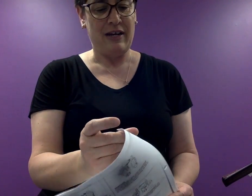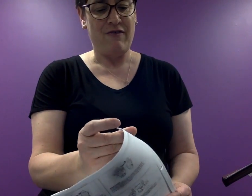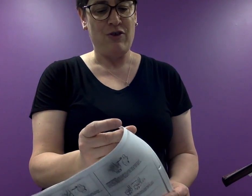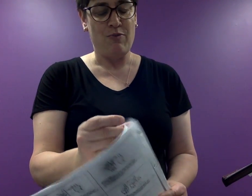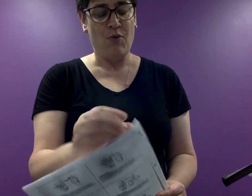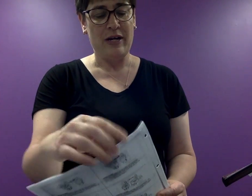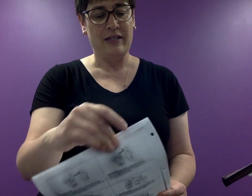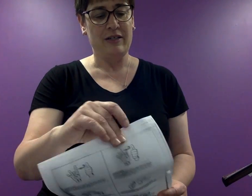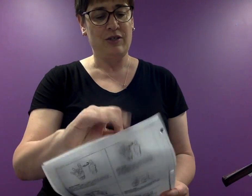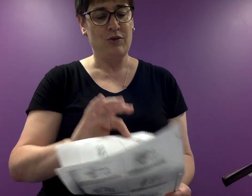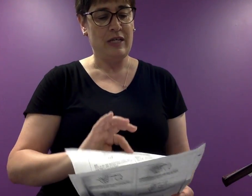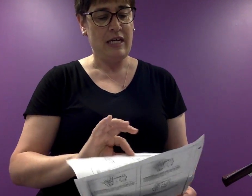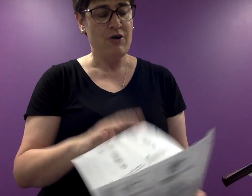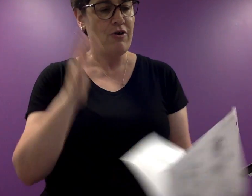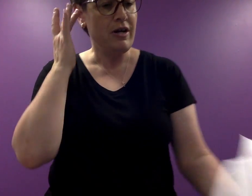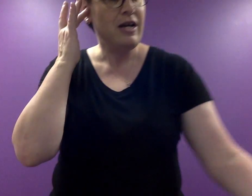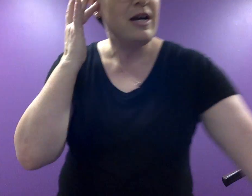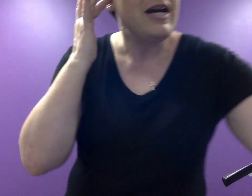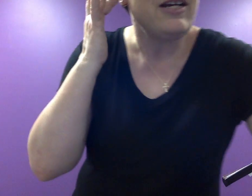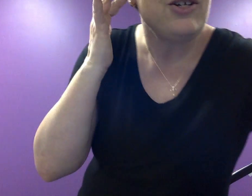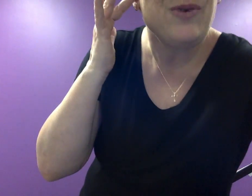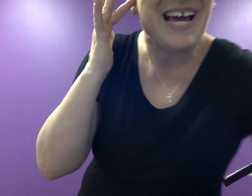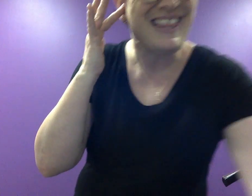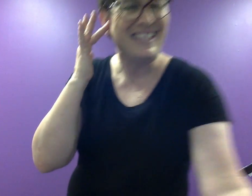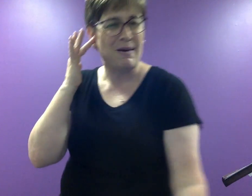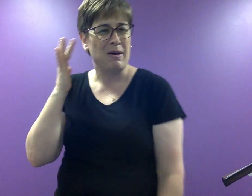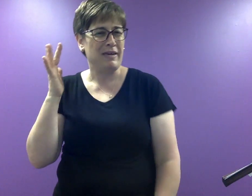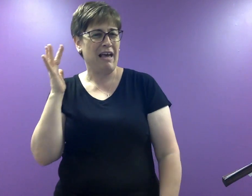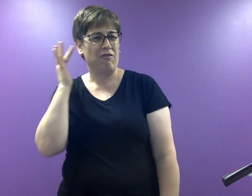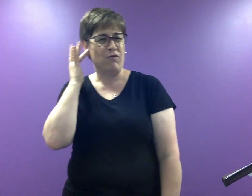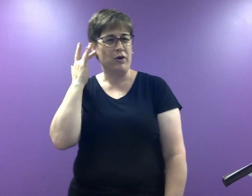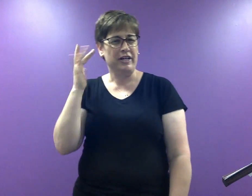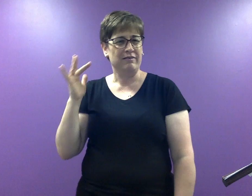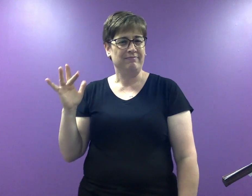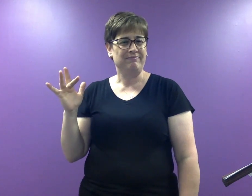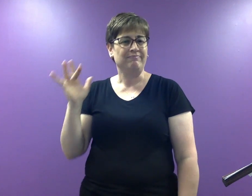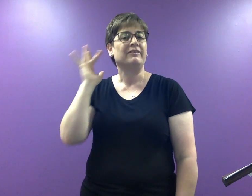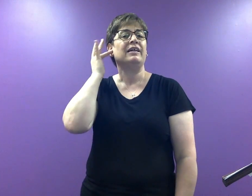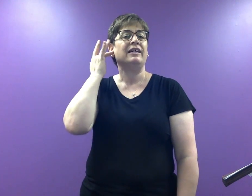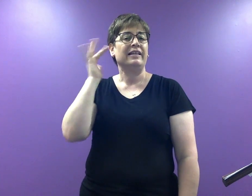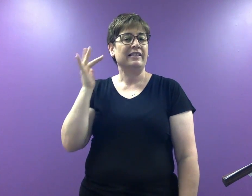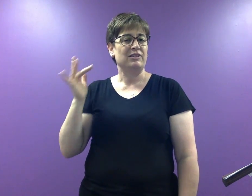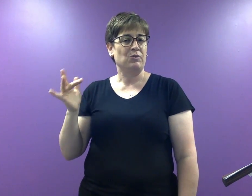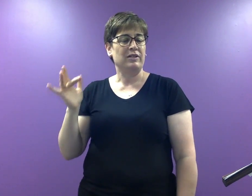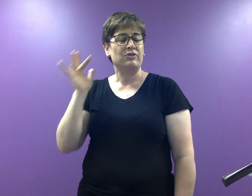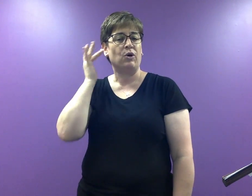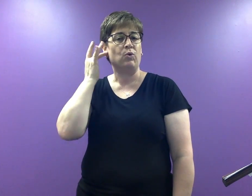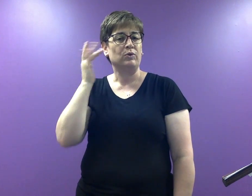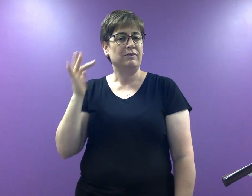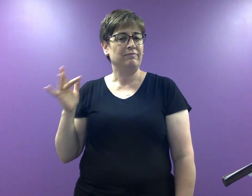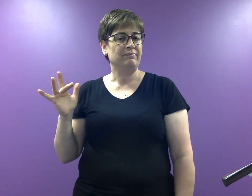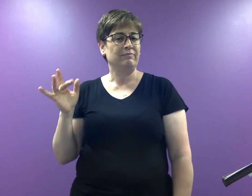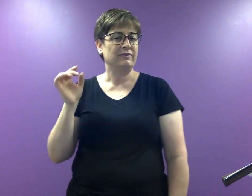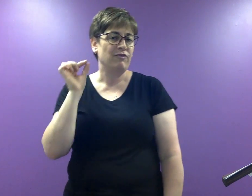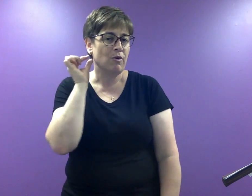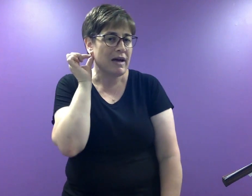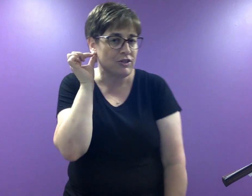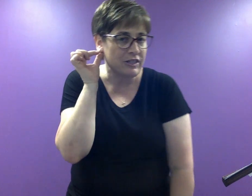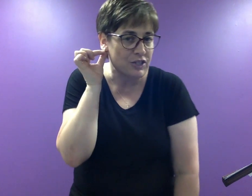if you point to the ear and do it. I think that might be California. I think this one is gold. If you imagine that you've